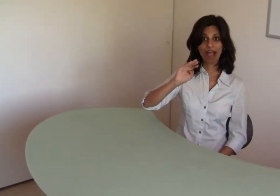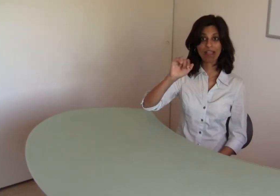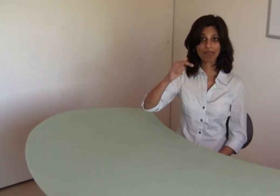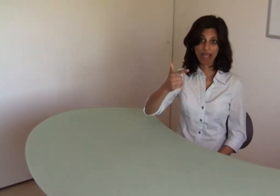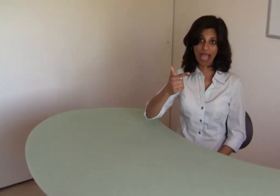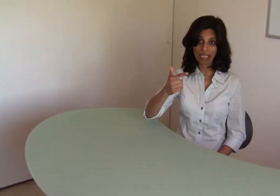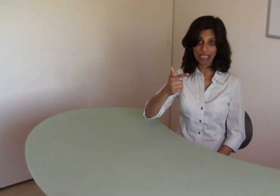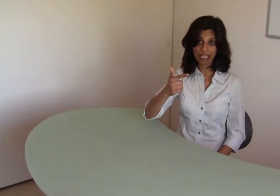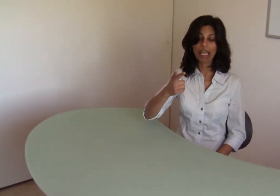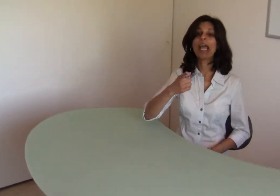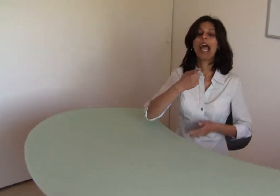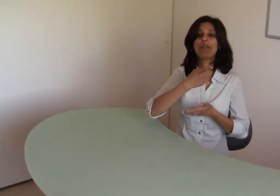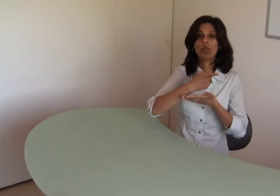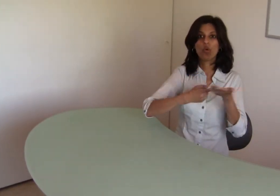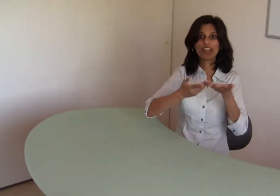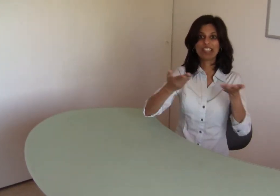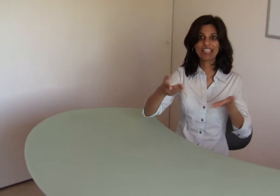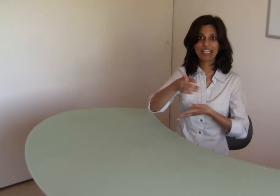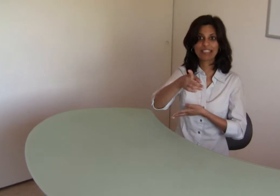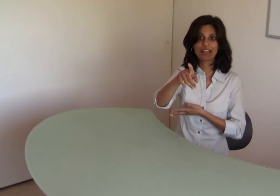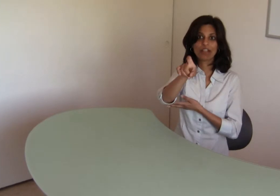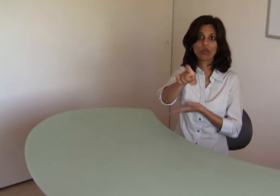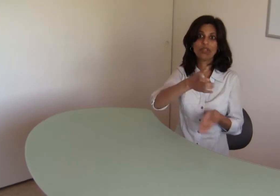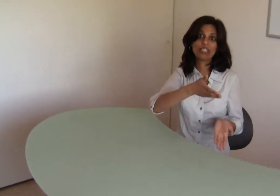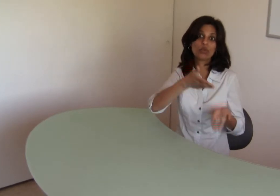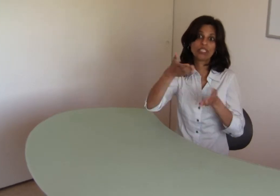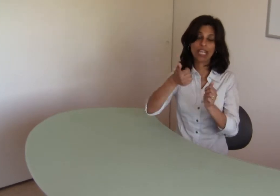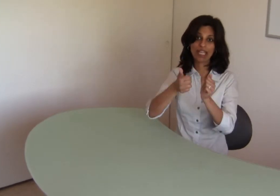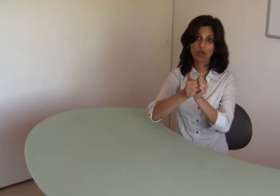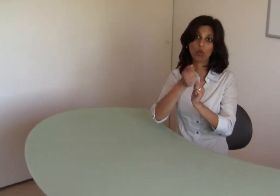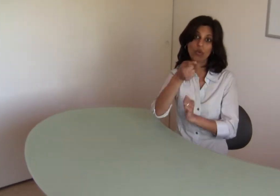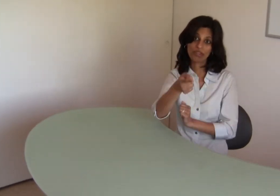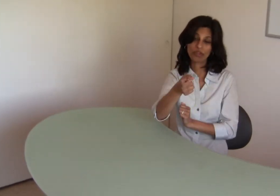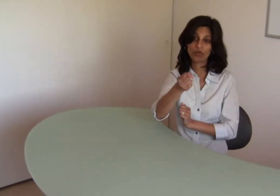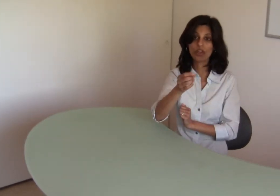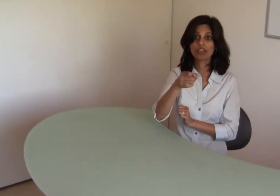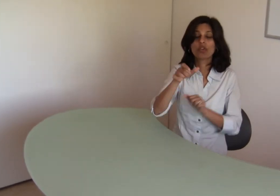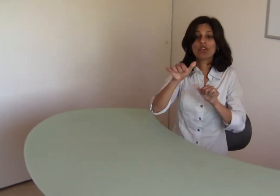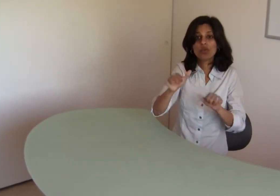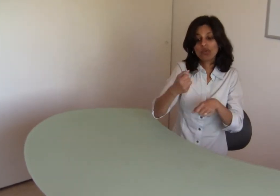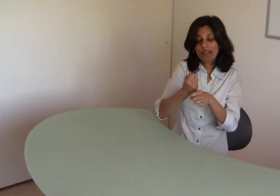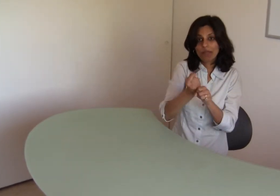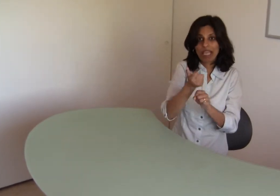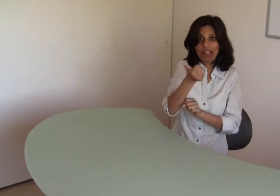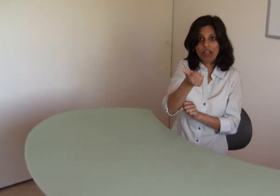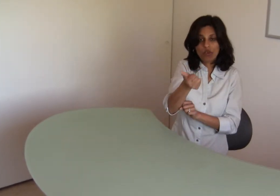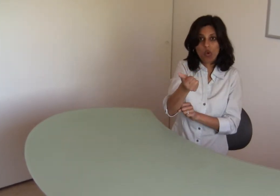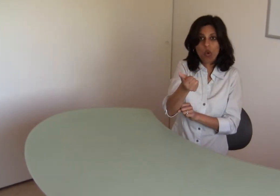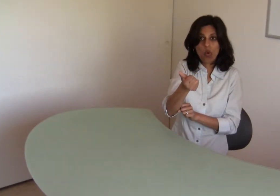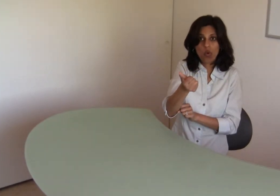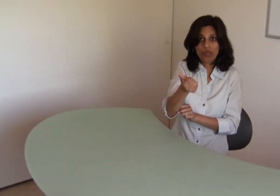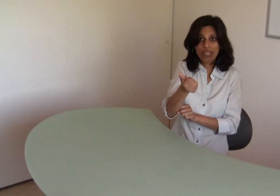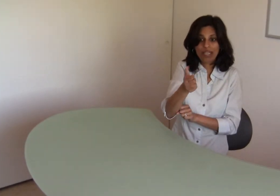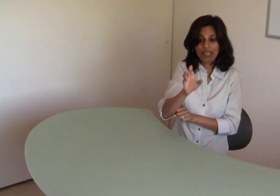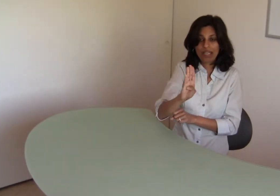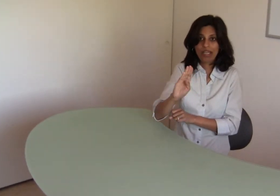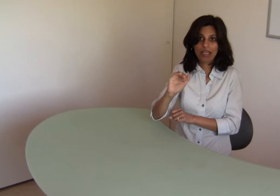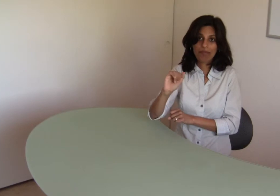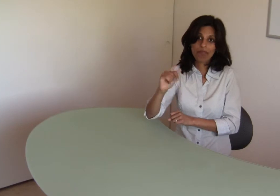my bag and what are the things that you need to take with you so you can make your own